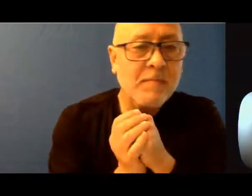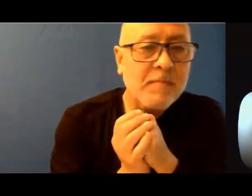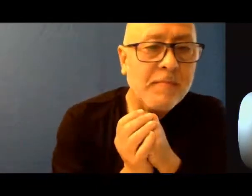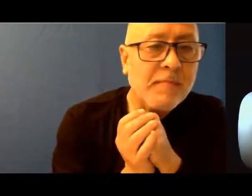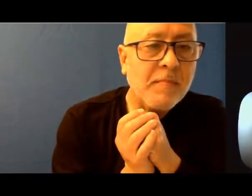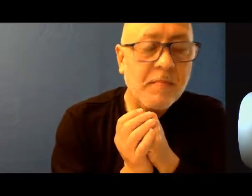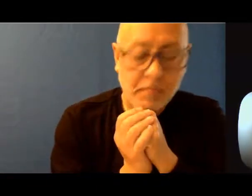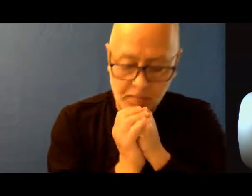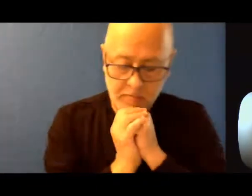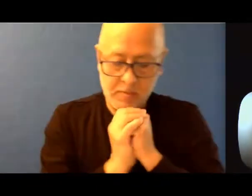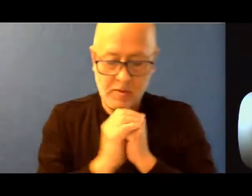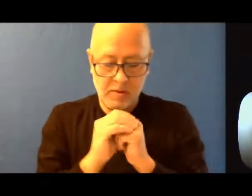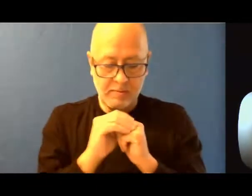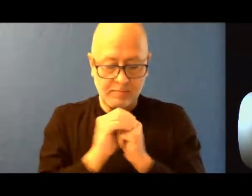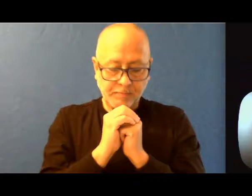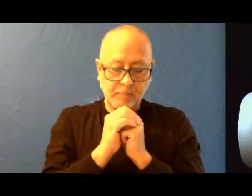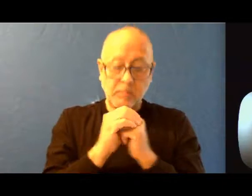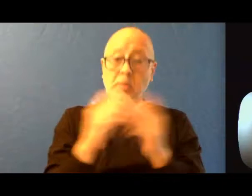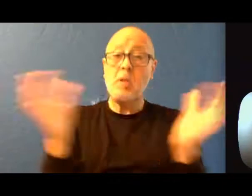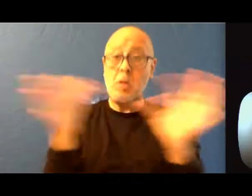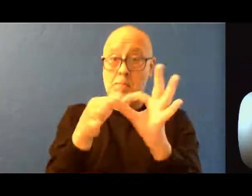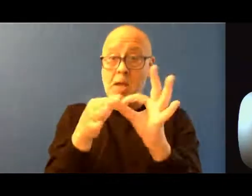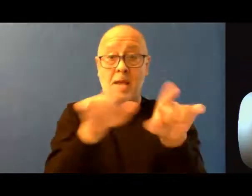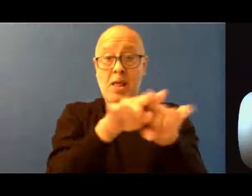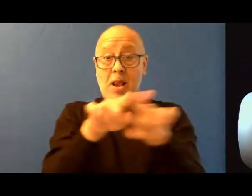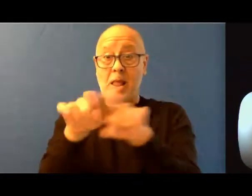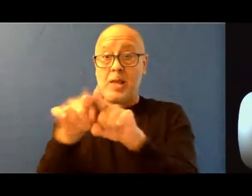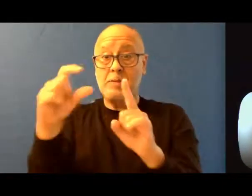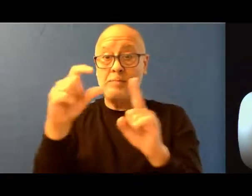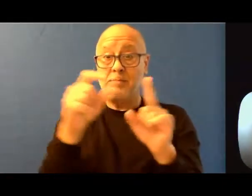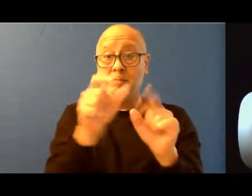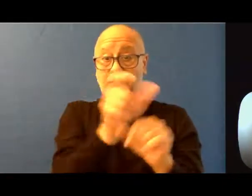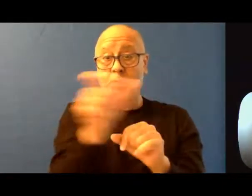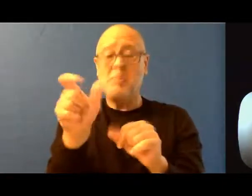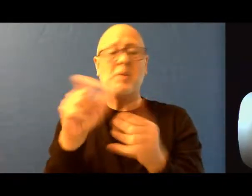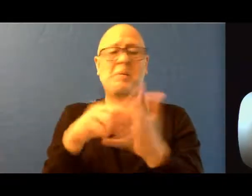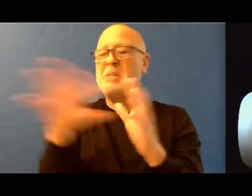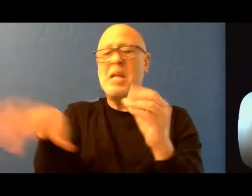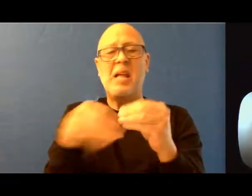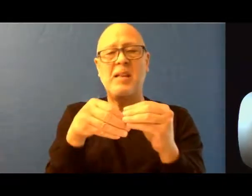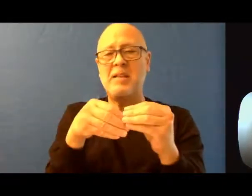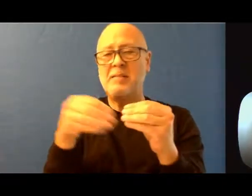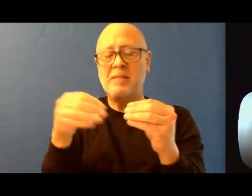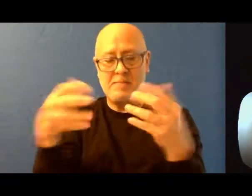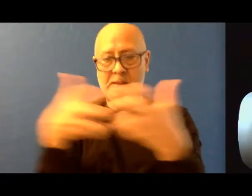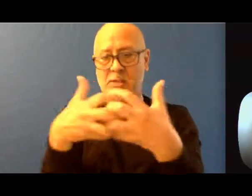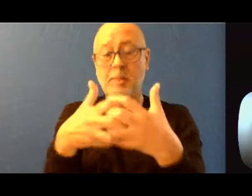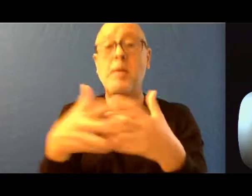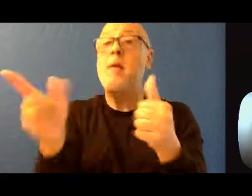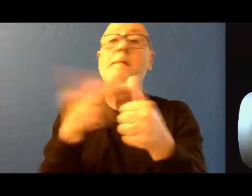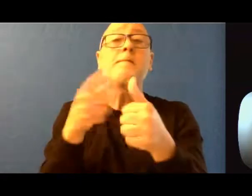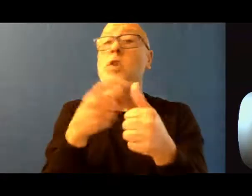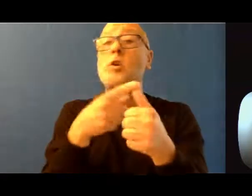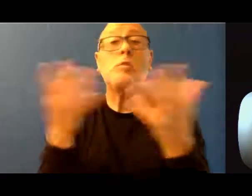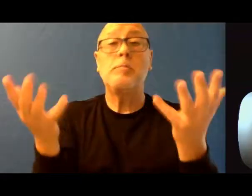Combining like terms just means matching and adding. So the first step, so these are steps. I would